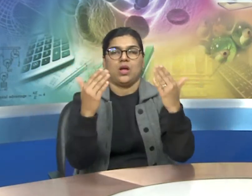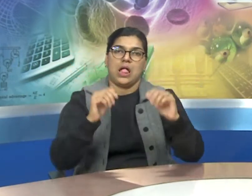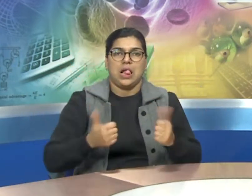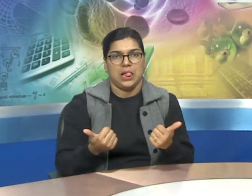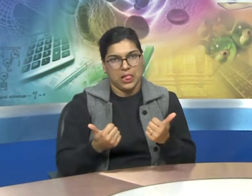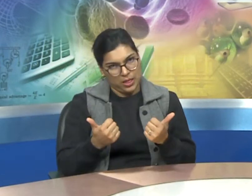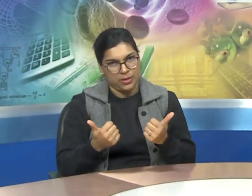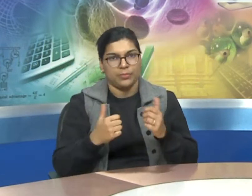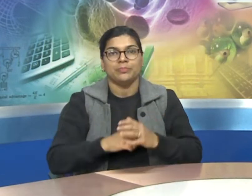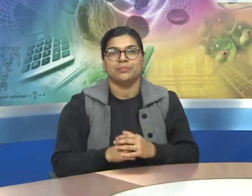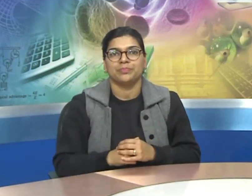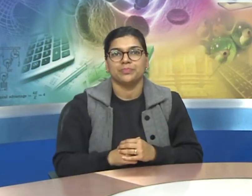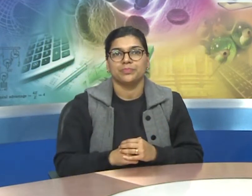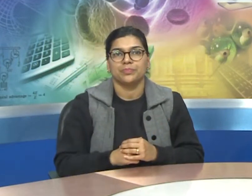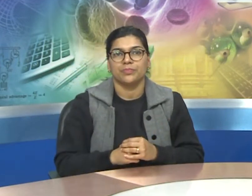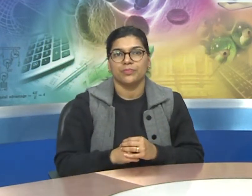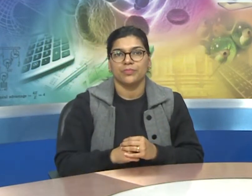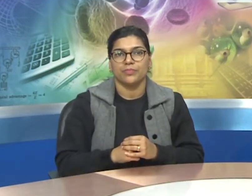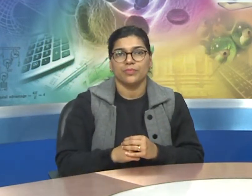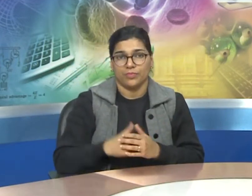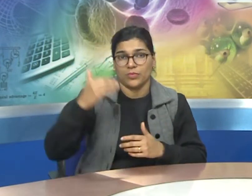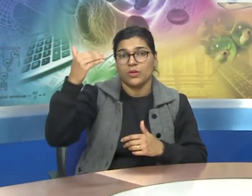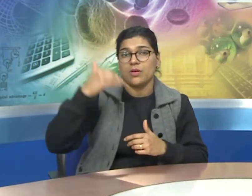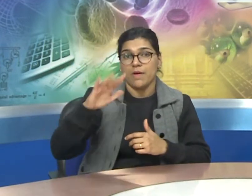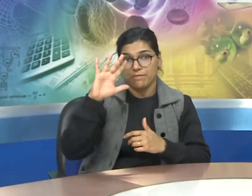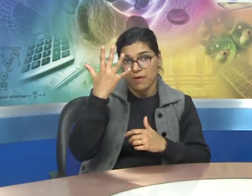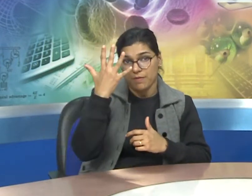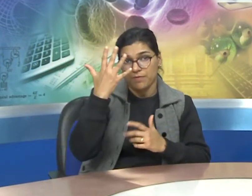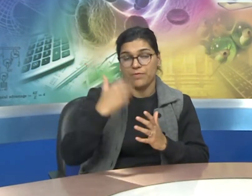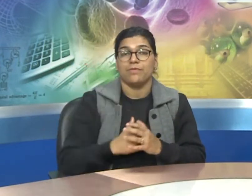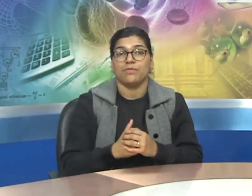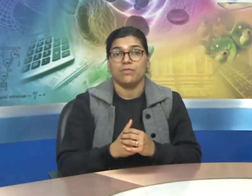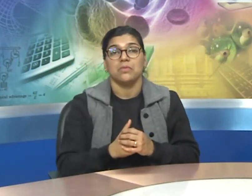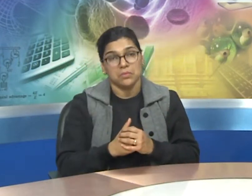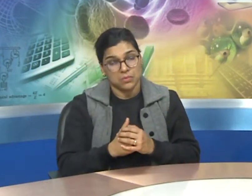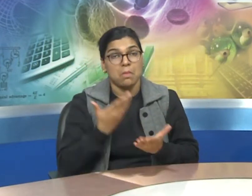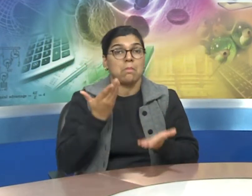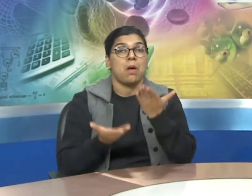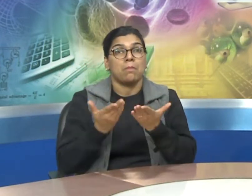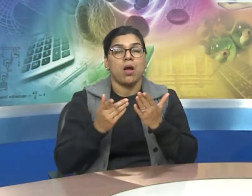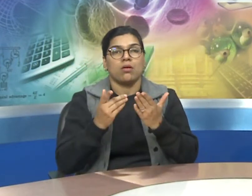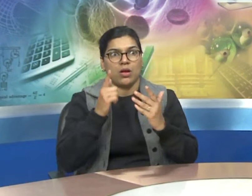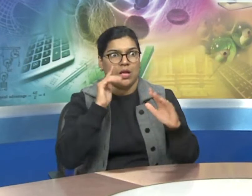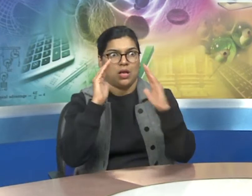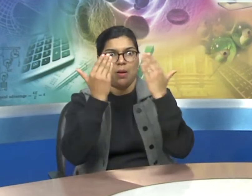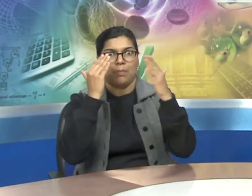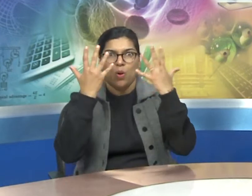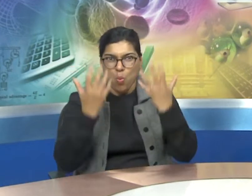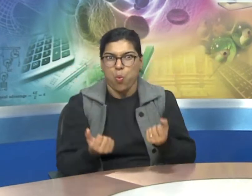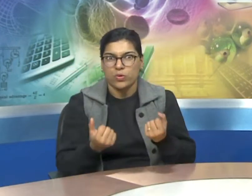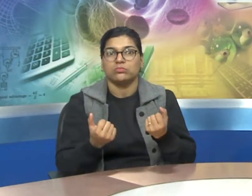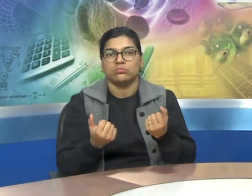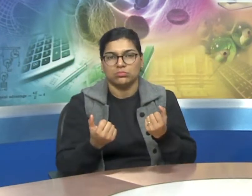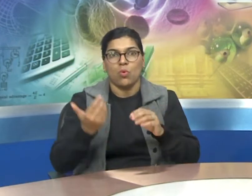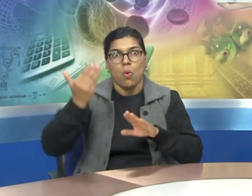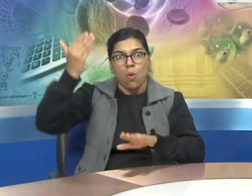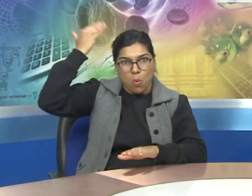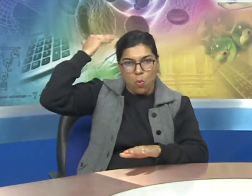video or any comparison, so that is possible, that can be chosen. And then fifth